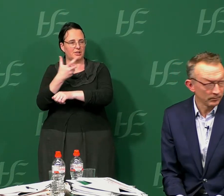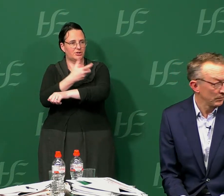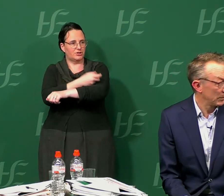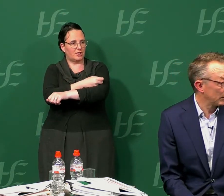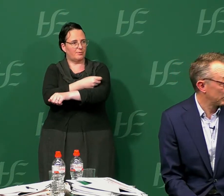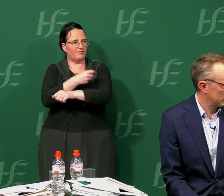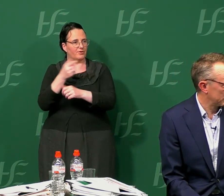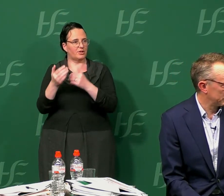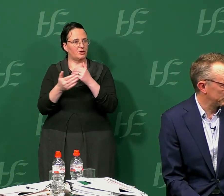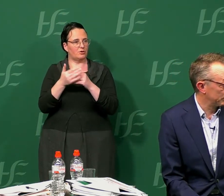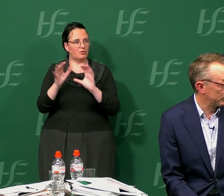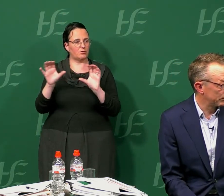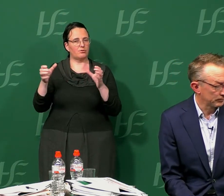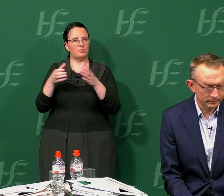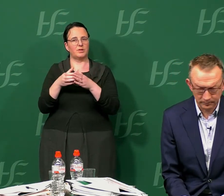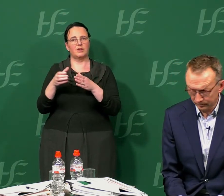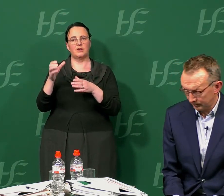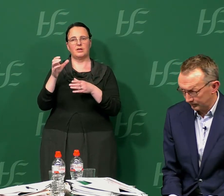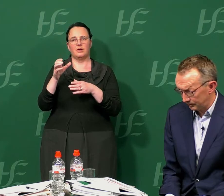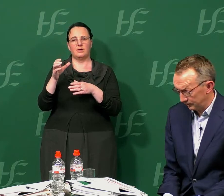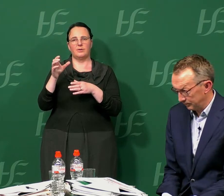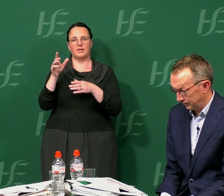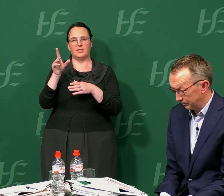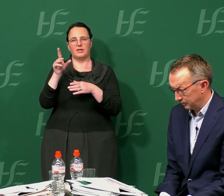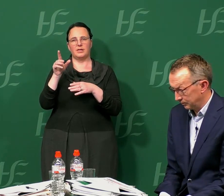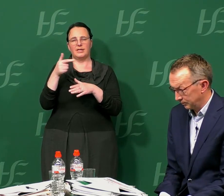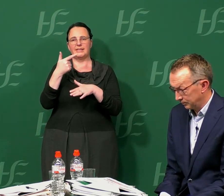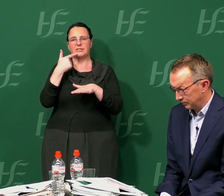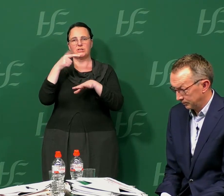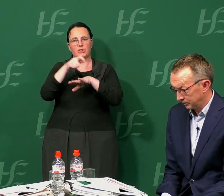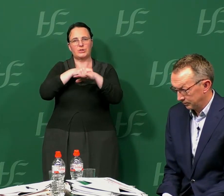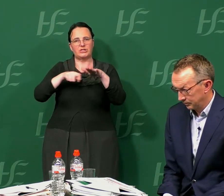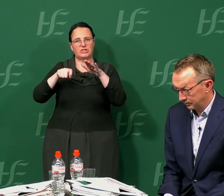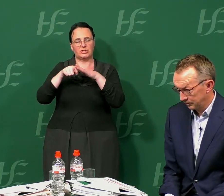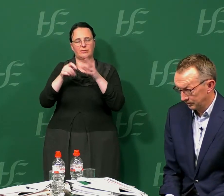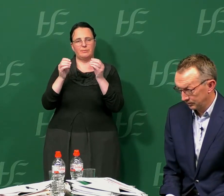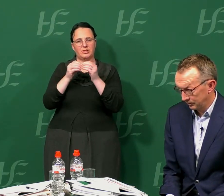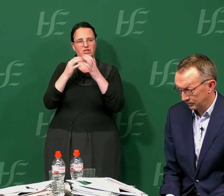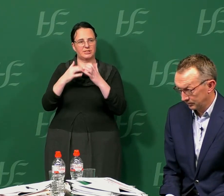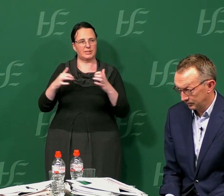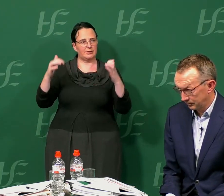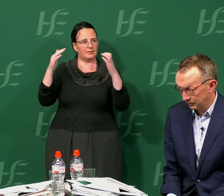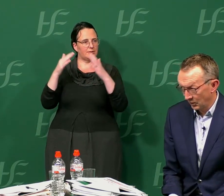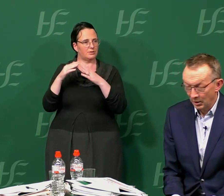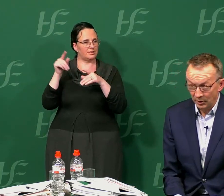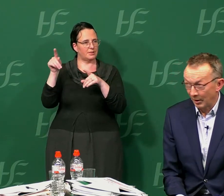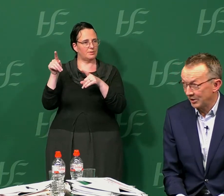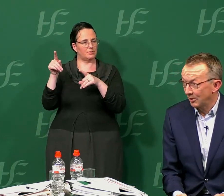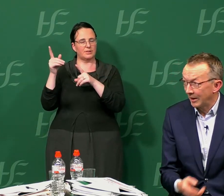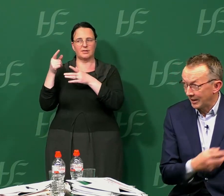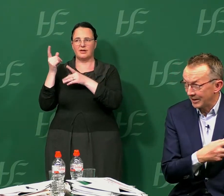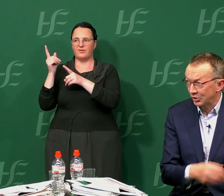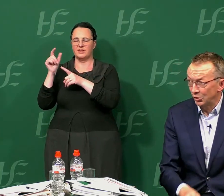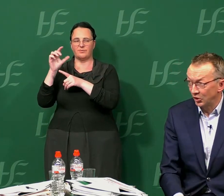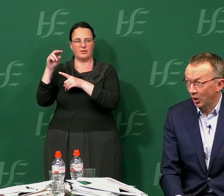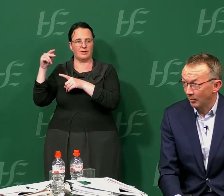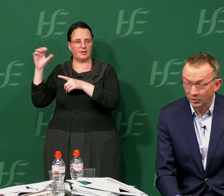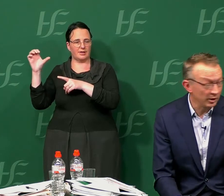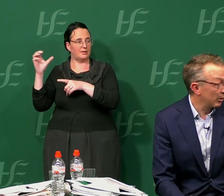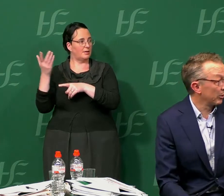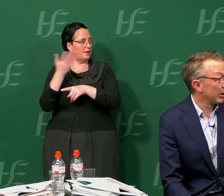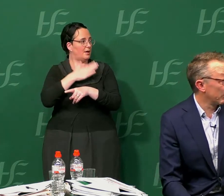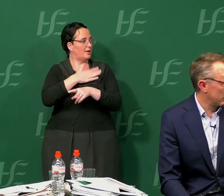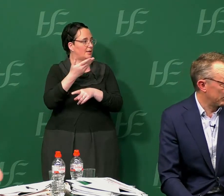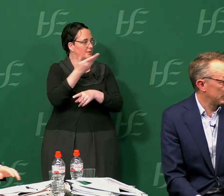The Taoiseach said in the Dáil earlier that he understood the updated advice has been received from NIAC on it. There has. I'll ask Lucy to